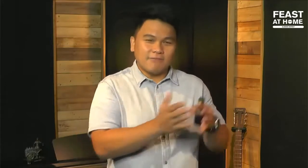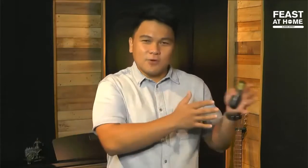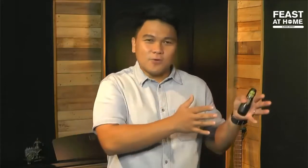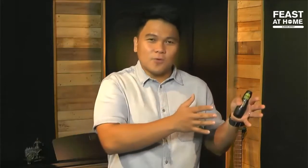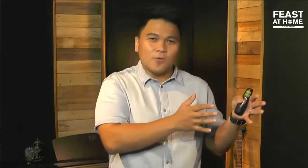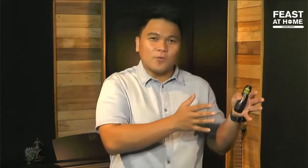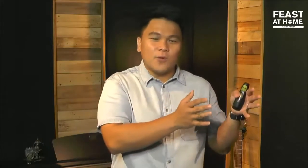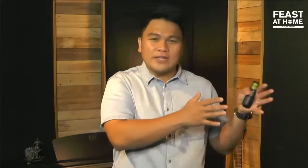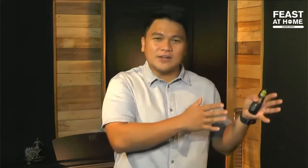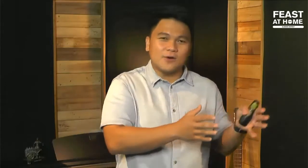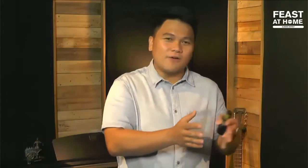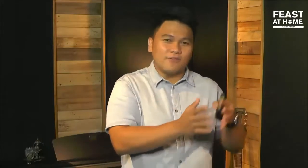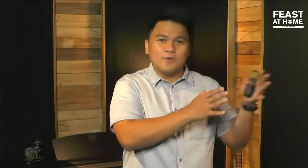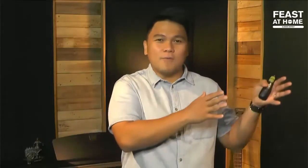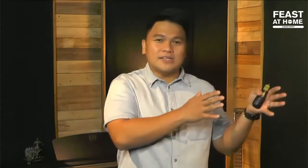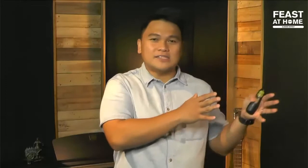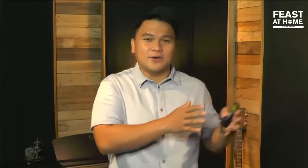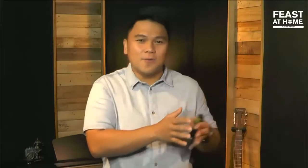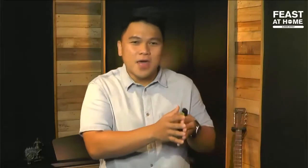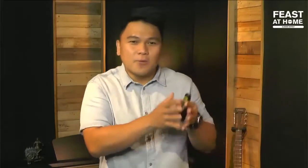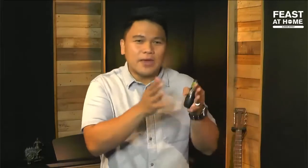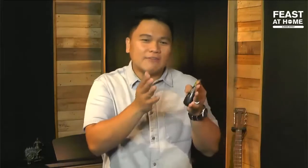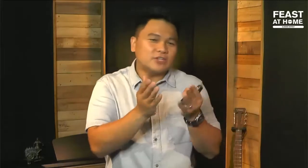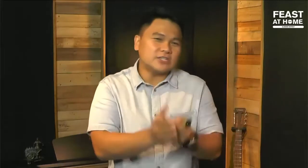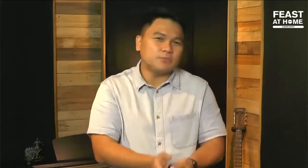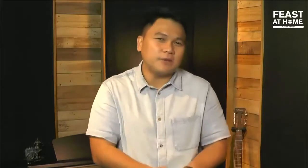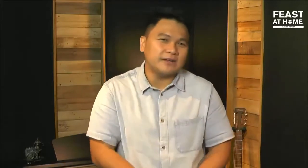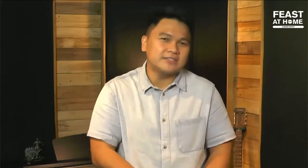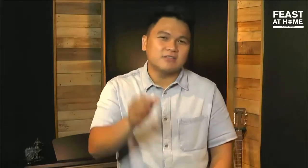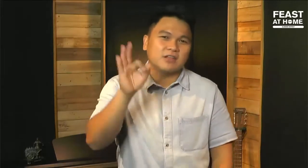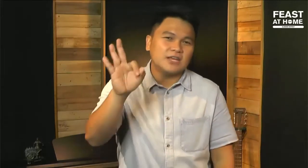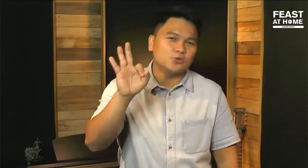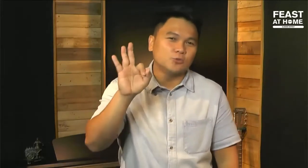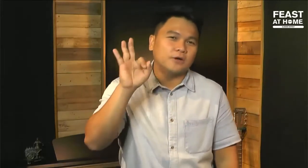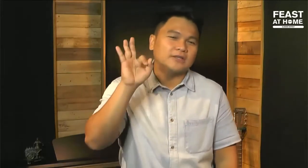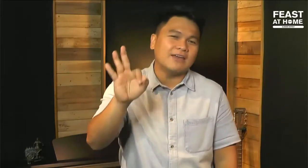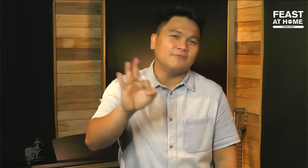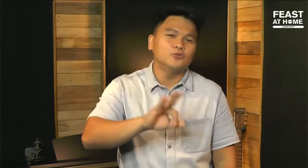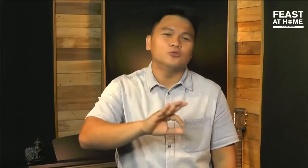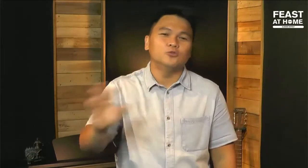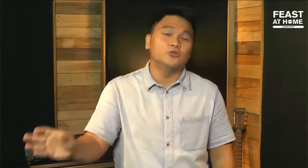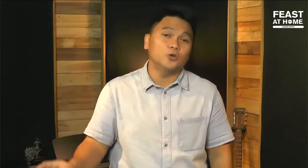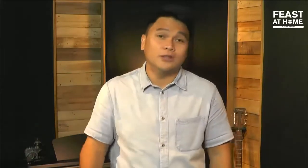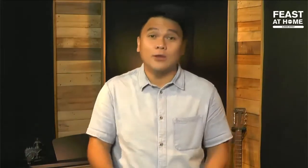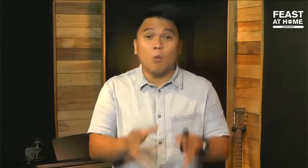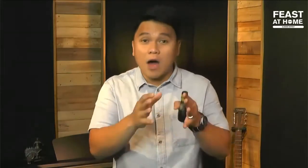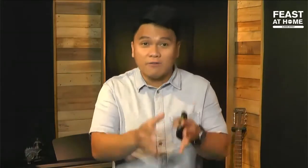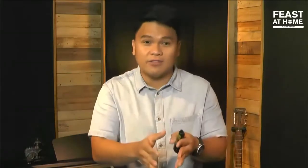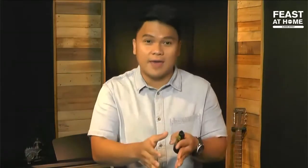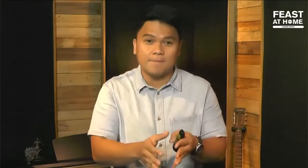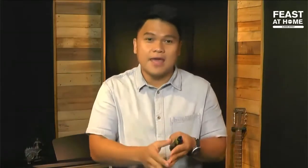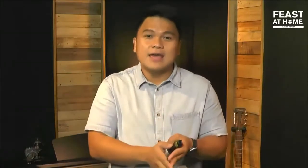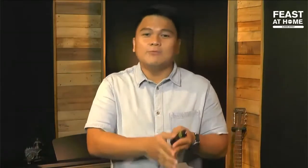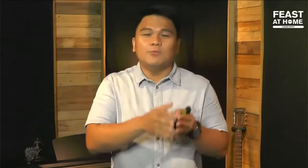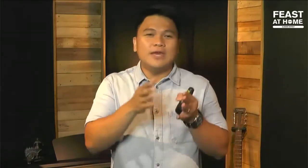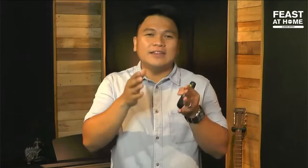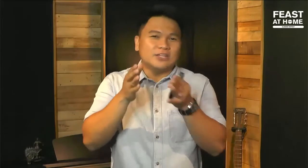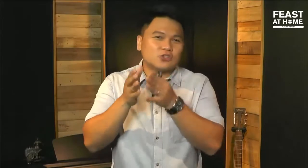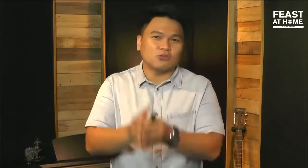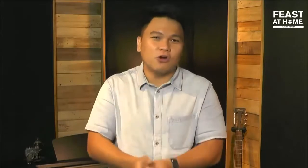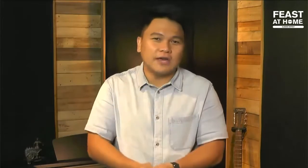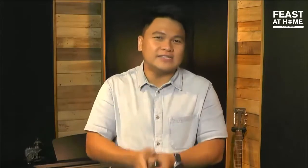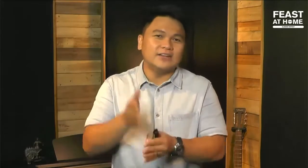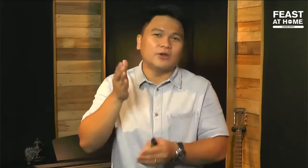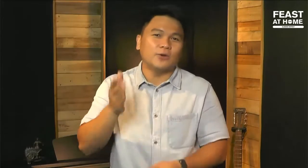a few weeks ago, a few months ago, we have just experienced 3 super typhoons sunod-sunod, and one of them being